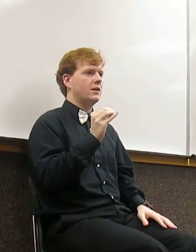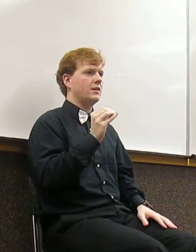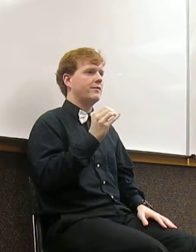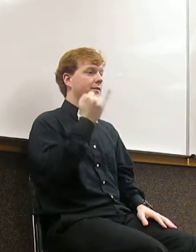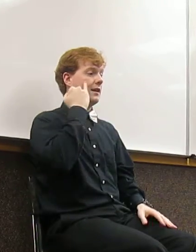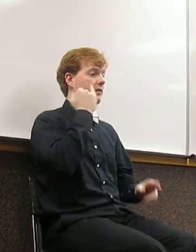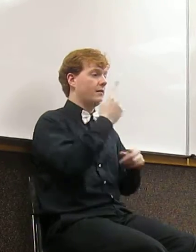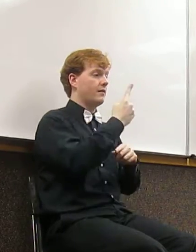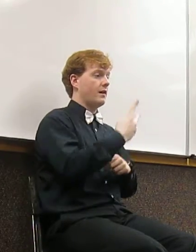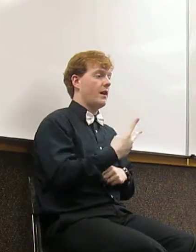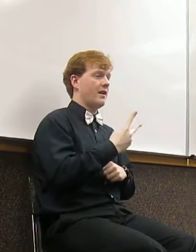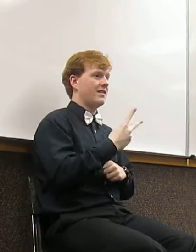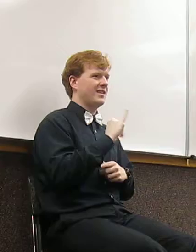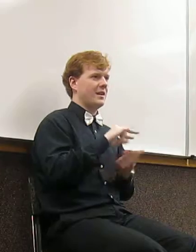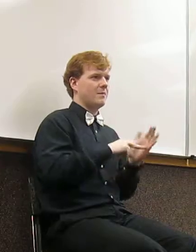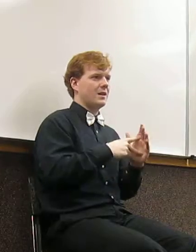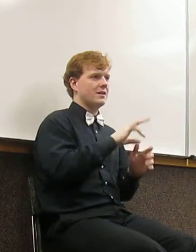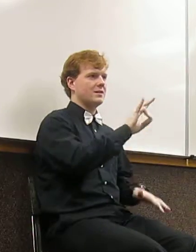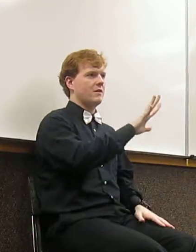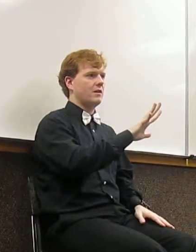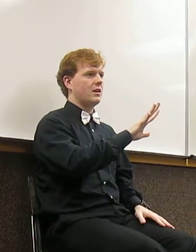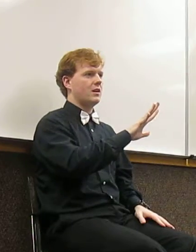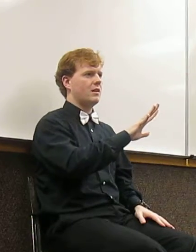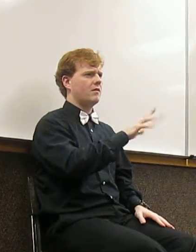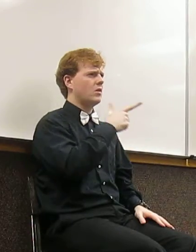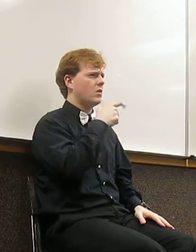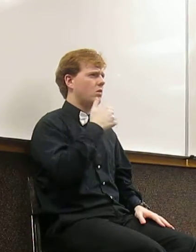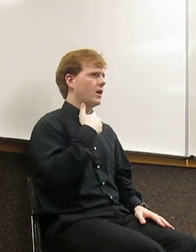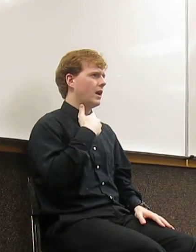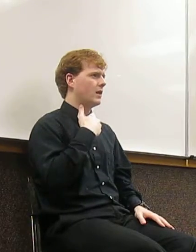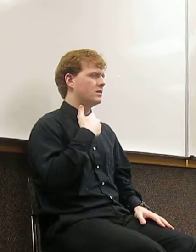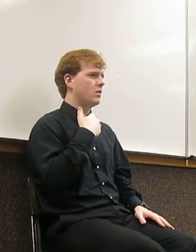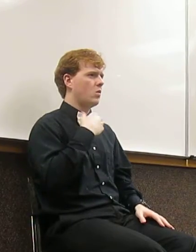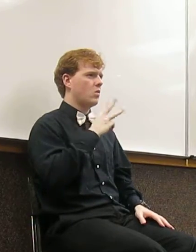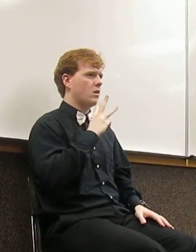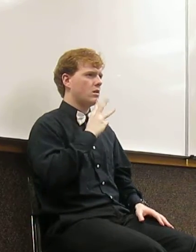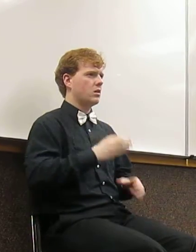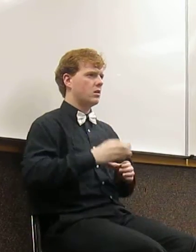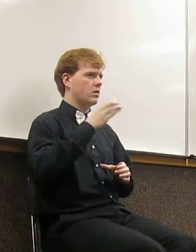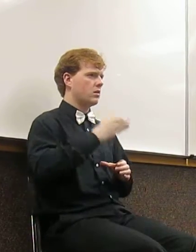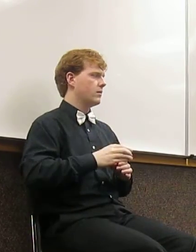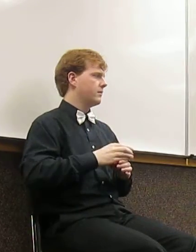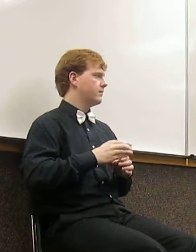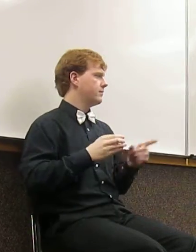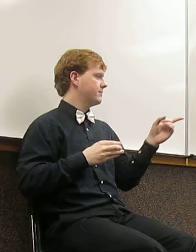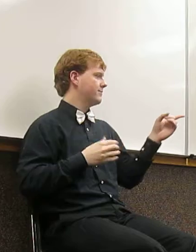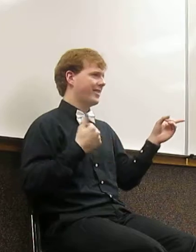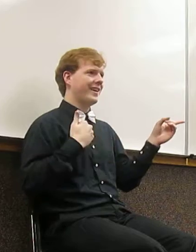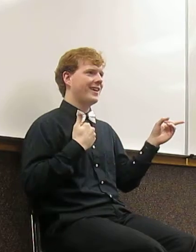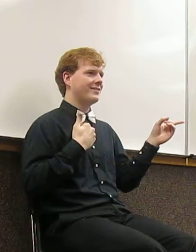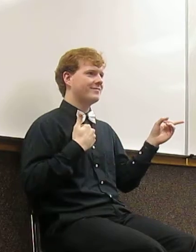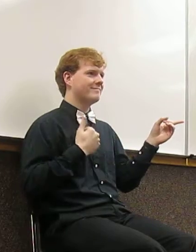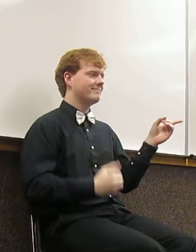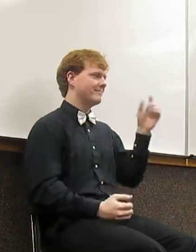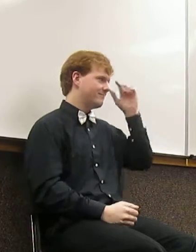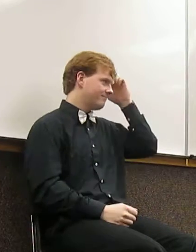that? 75. Who's got a water bottle? Somebody's bound to have a water bottle. I have a water bottle with labels on it. Oh, good. Let's see